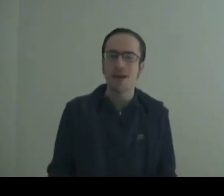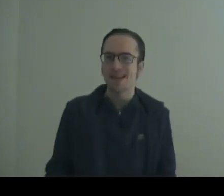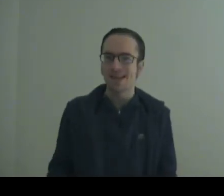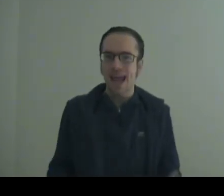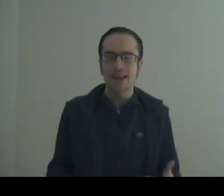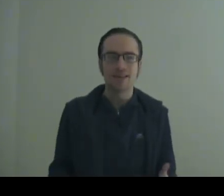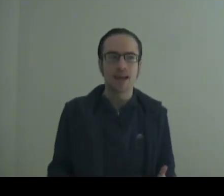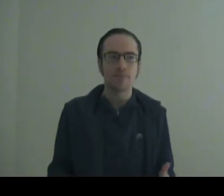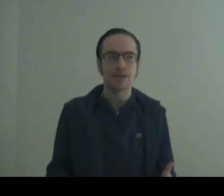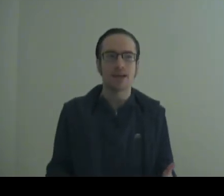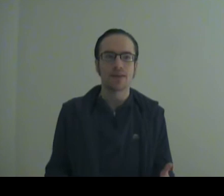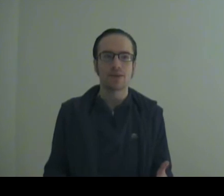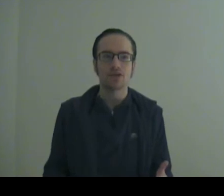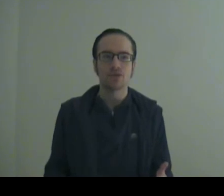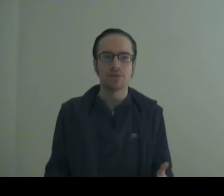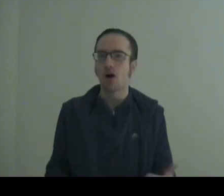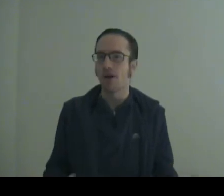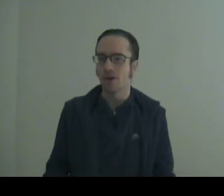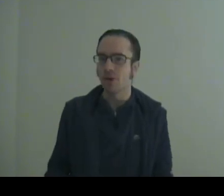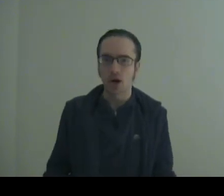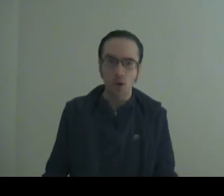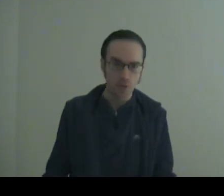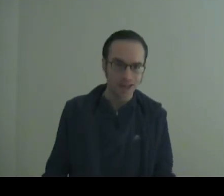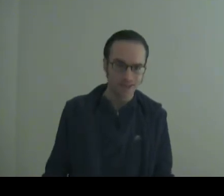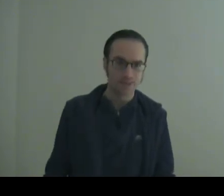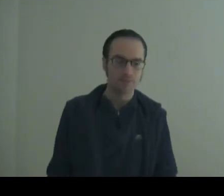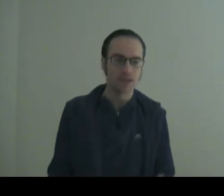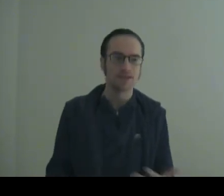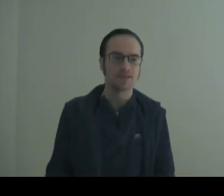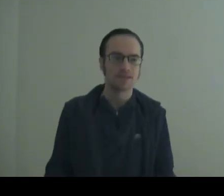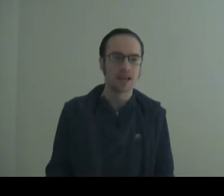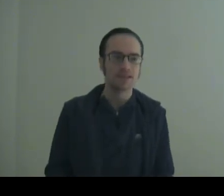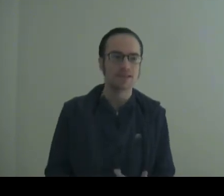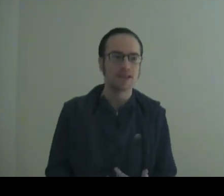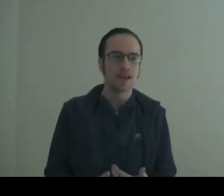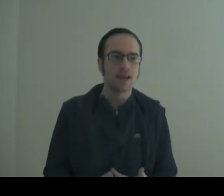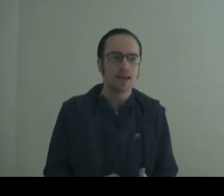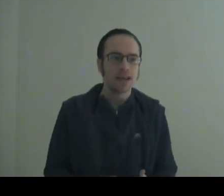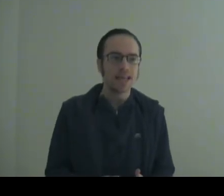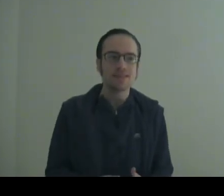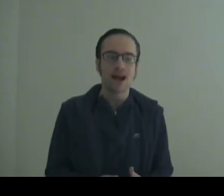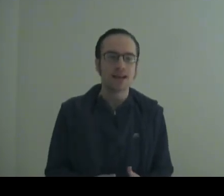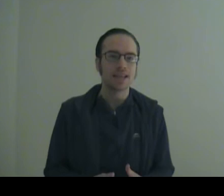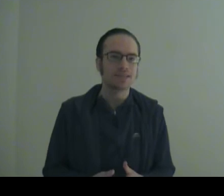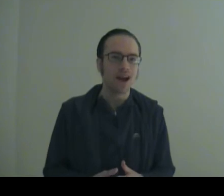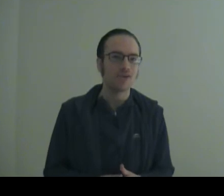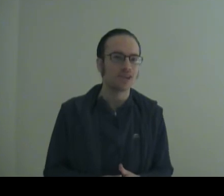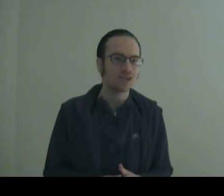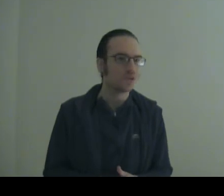debate, and a debate that I think should be ongoing always, because it's not entirely good if